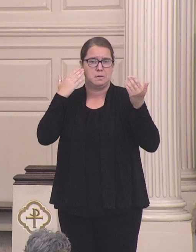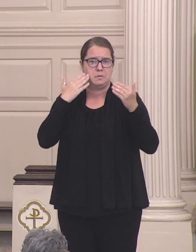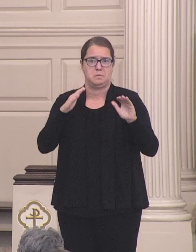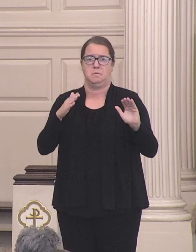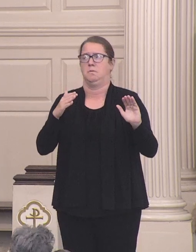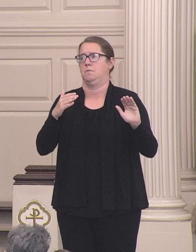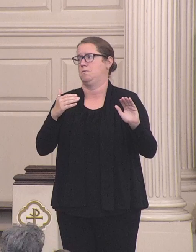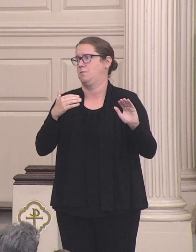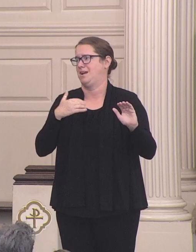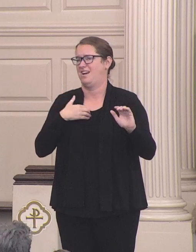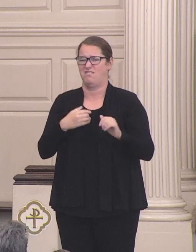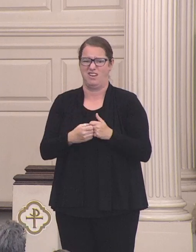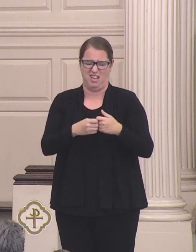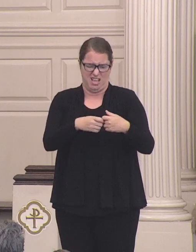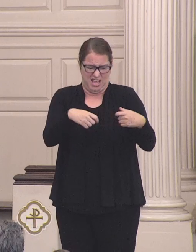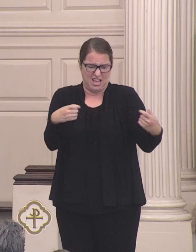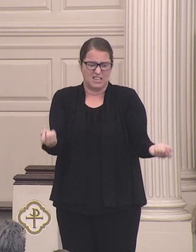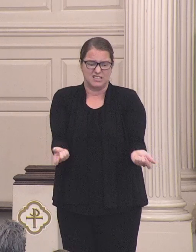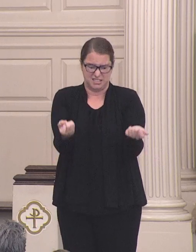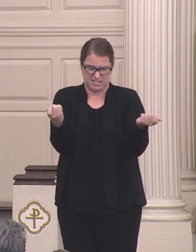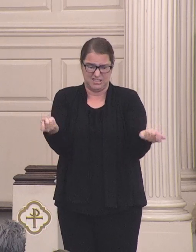the sin of wastefulness.